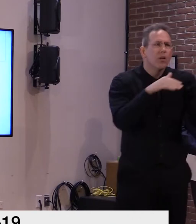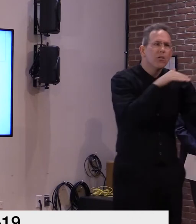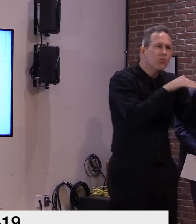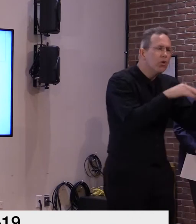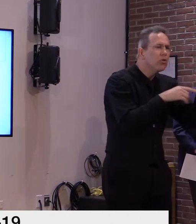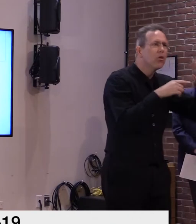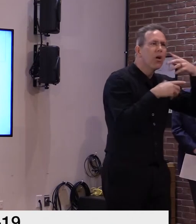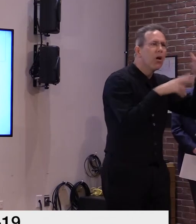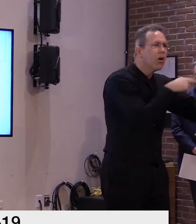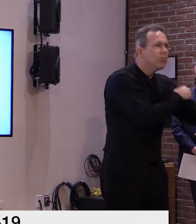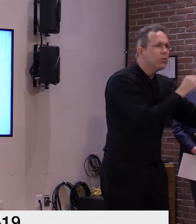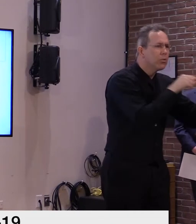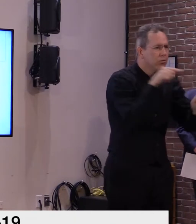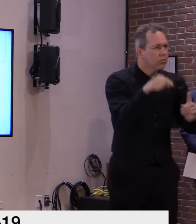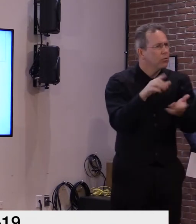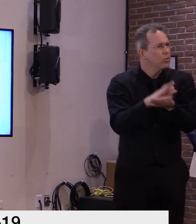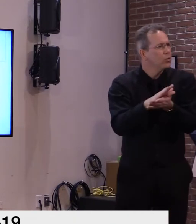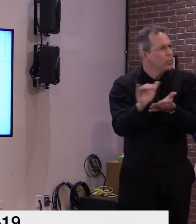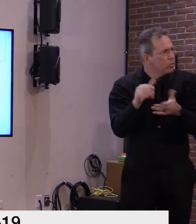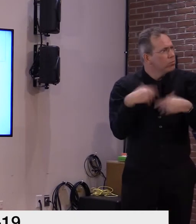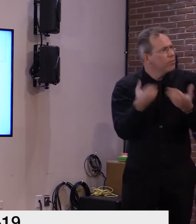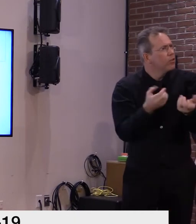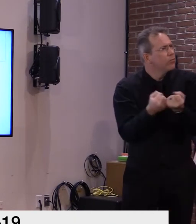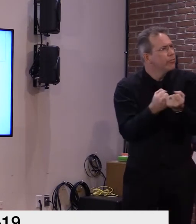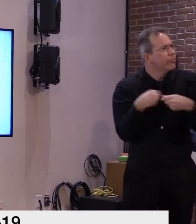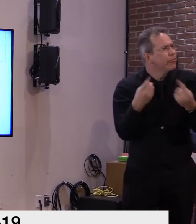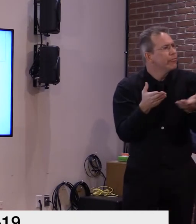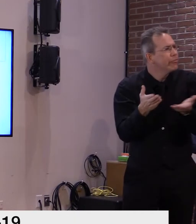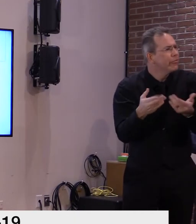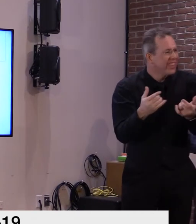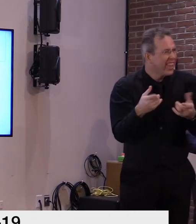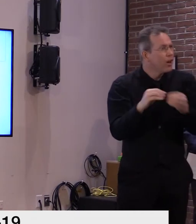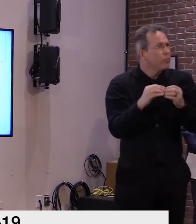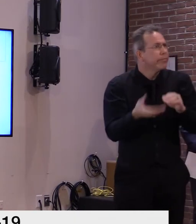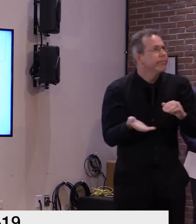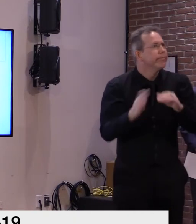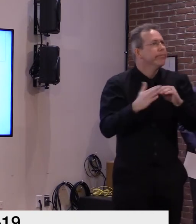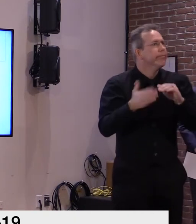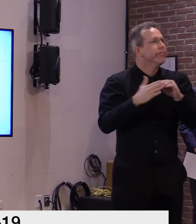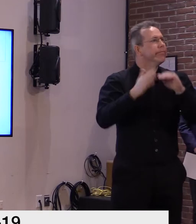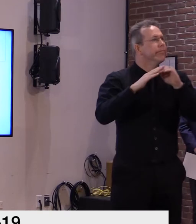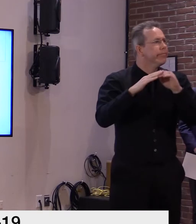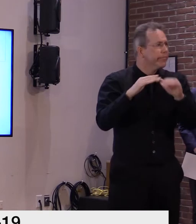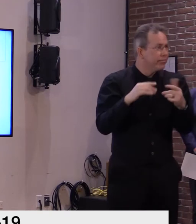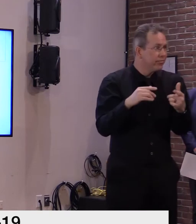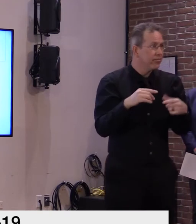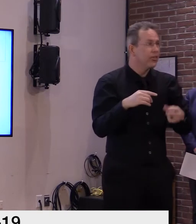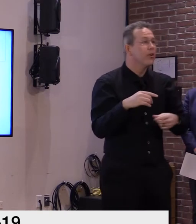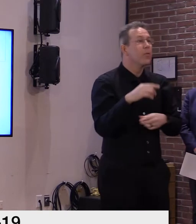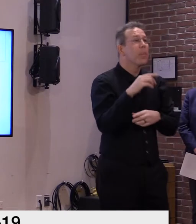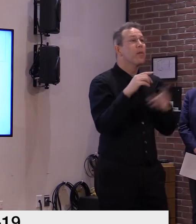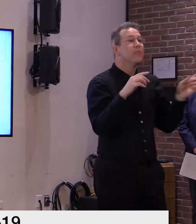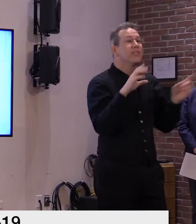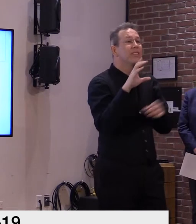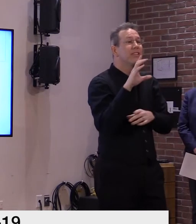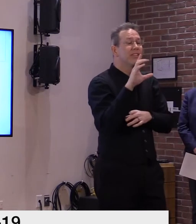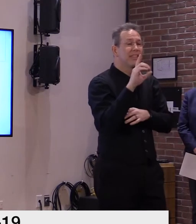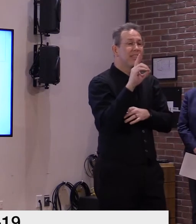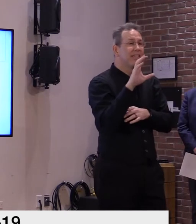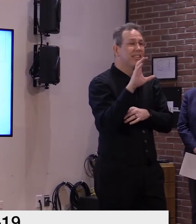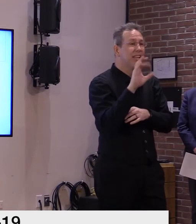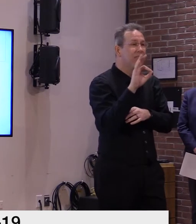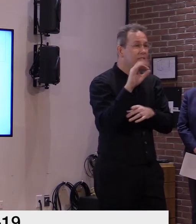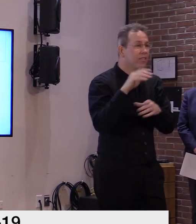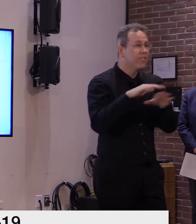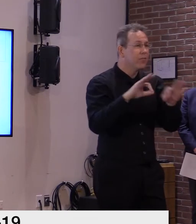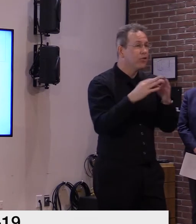and services in schools increased. And the Department for Children and Families has seen a 21% decrease